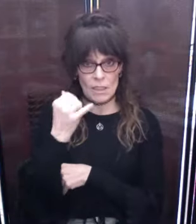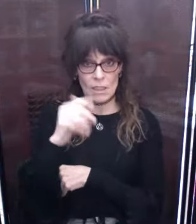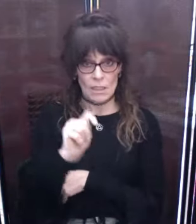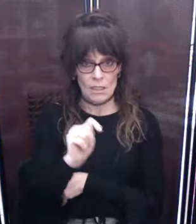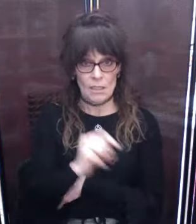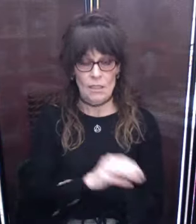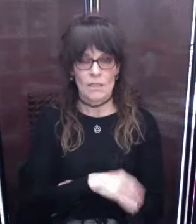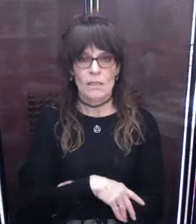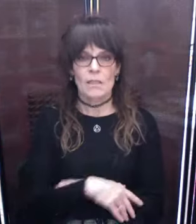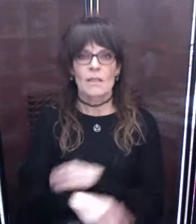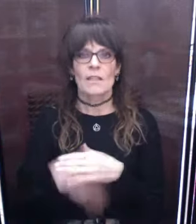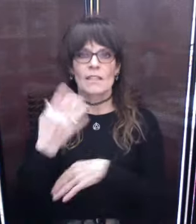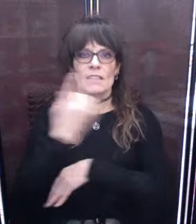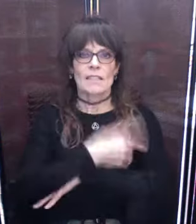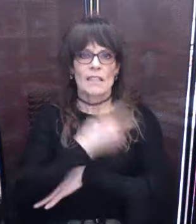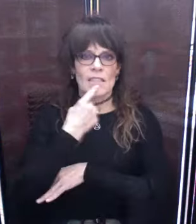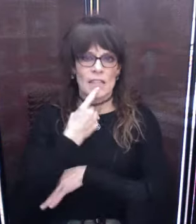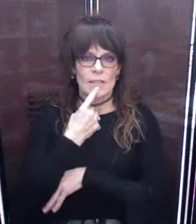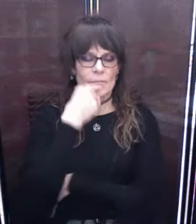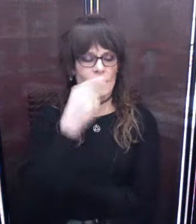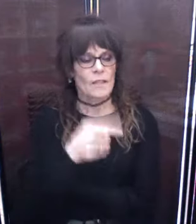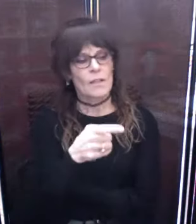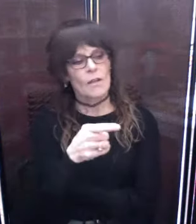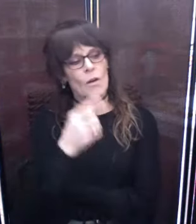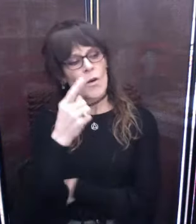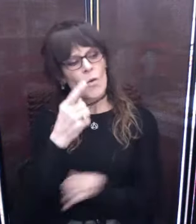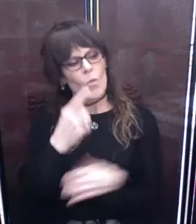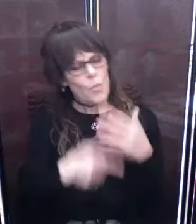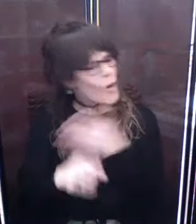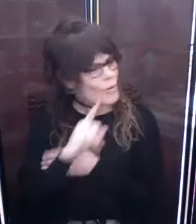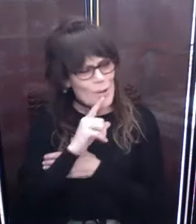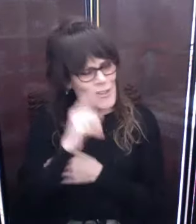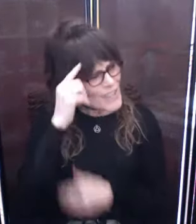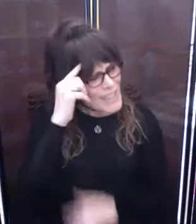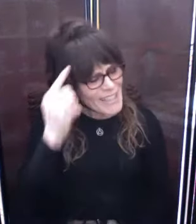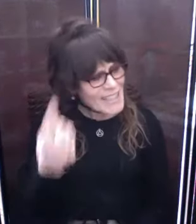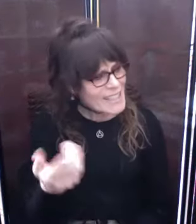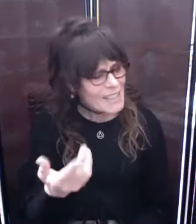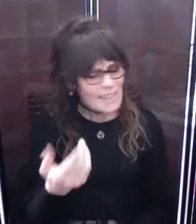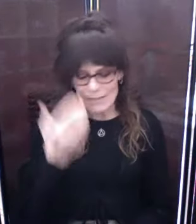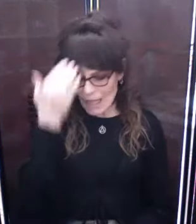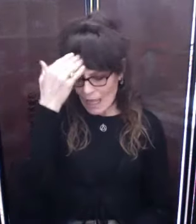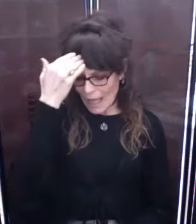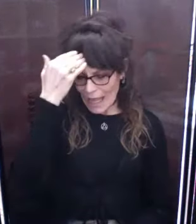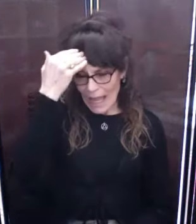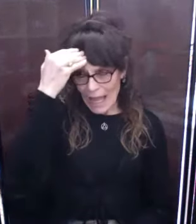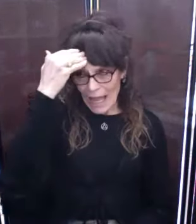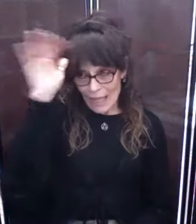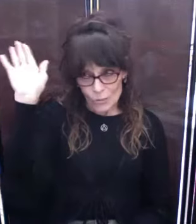Next day, he said to me, what were you thinking? And I said, I don't know, because I